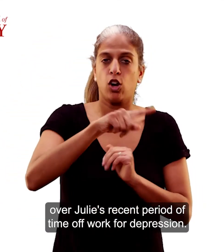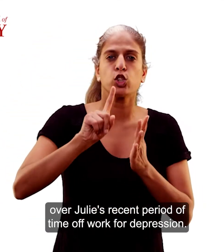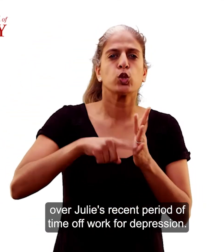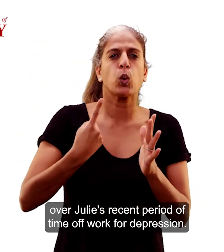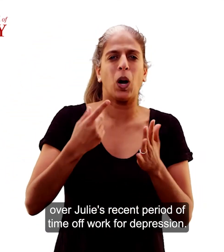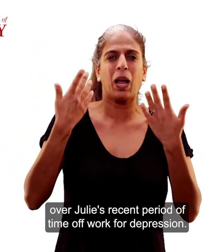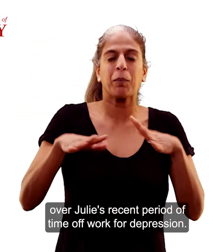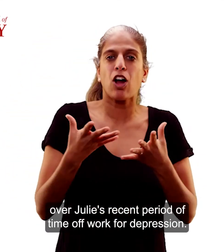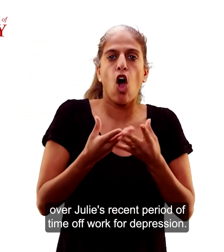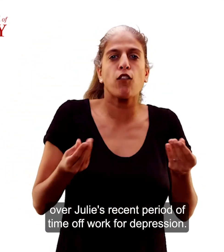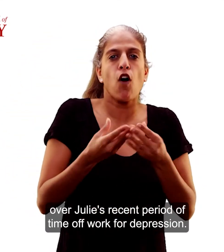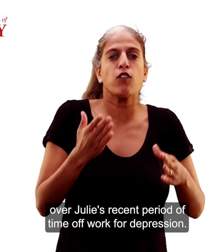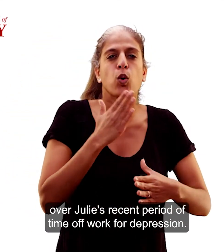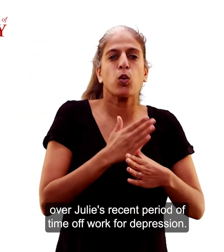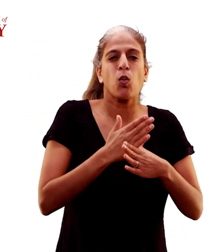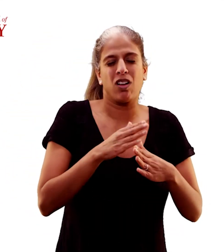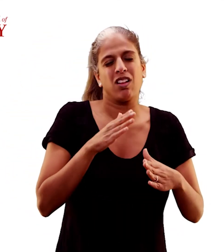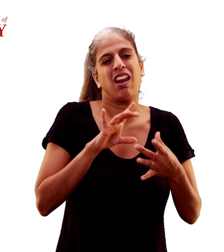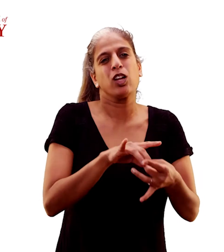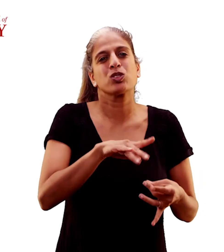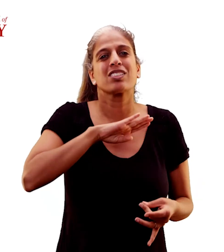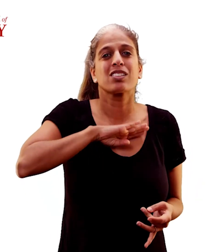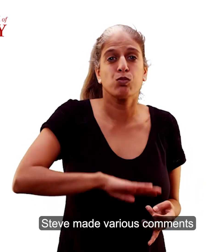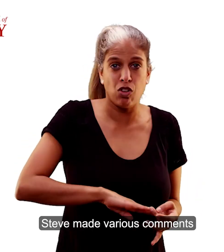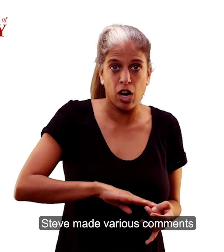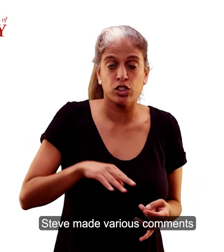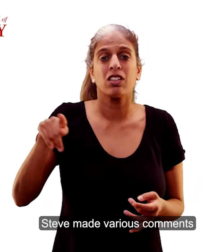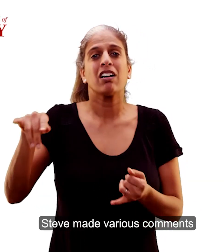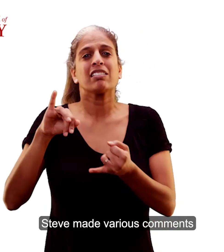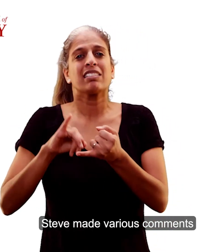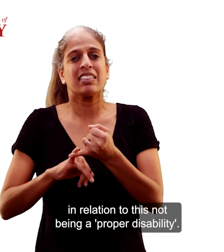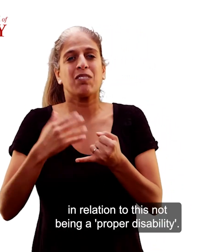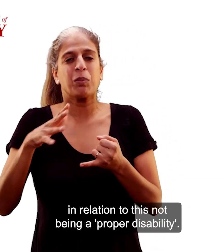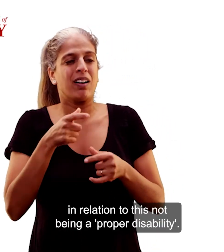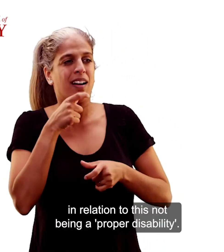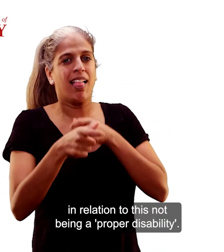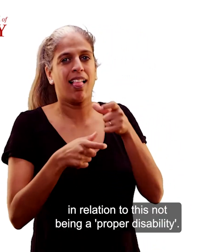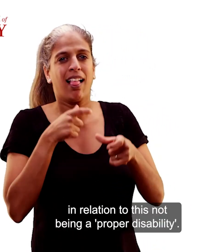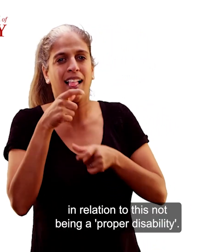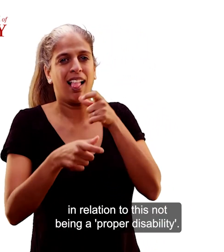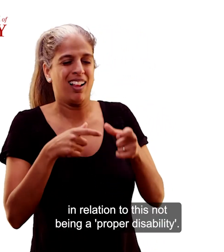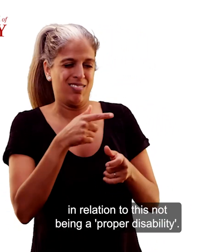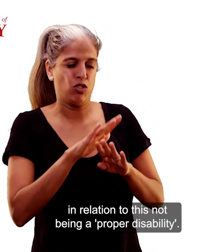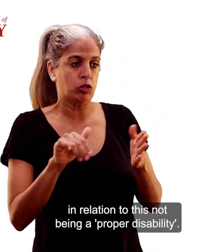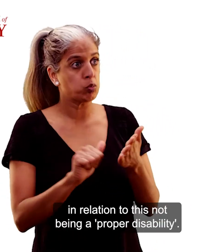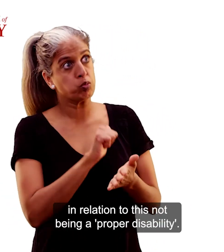of time off work for depression. Steve made various comments in relation to this not being a proper